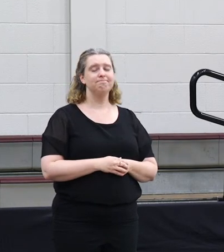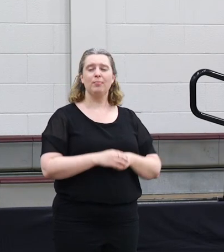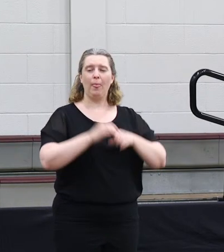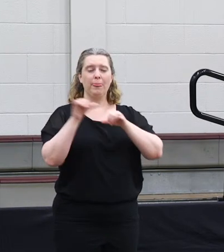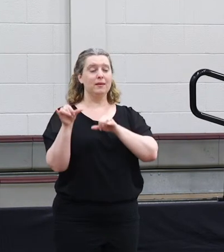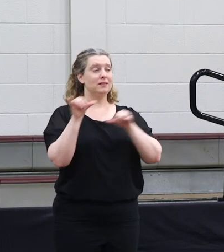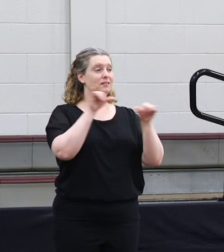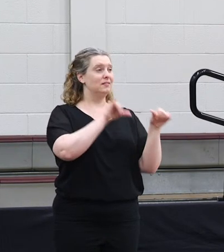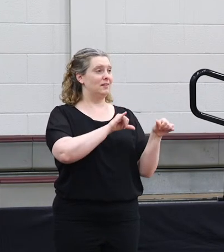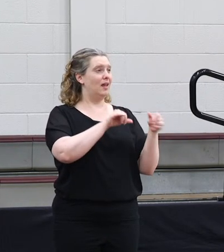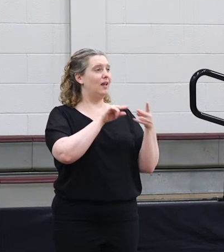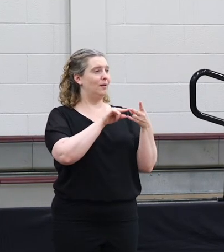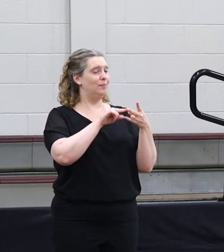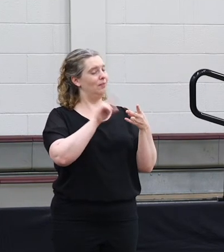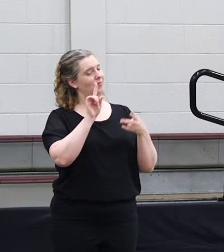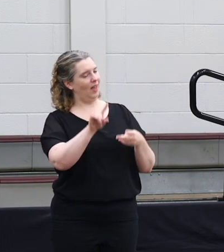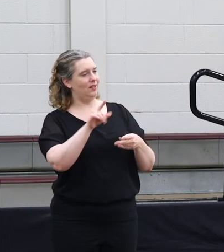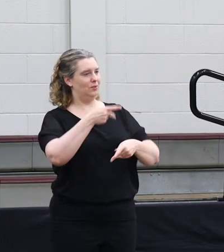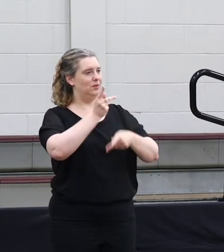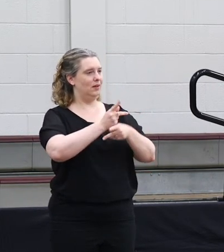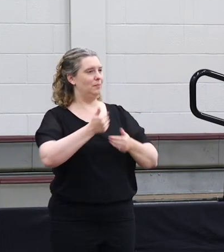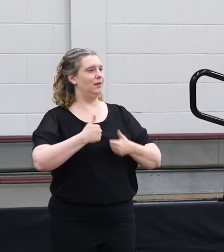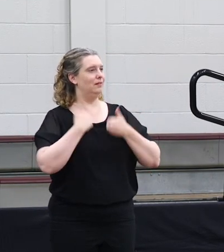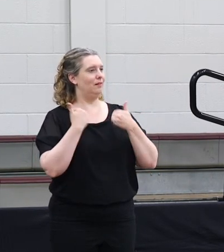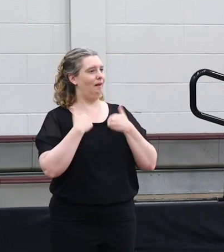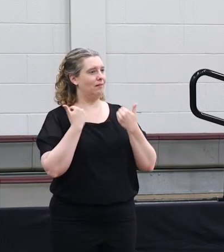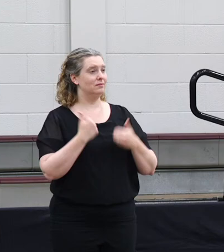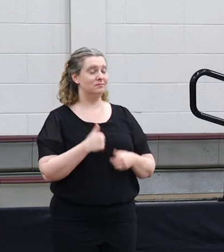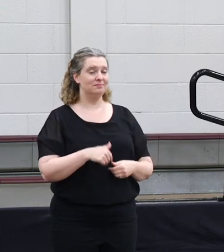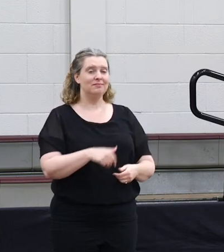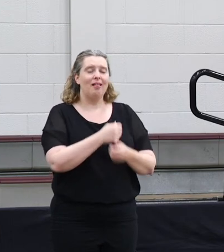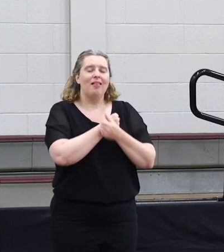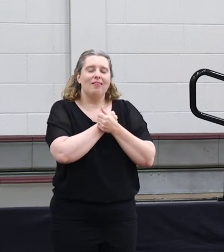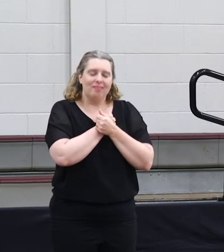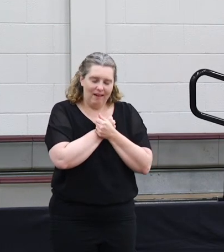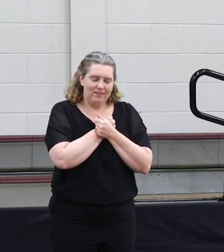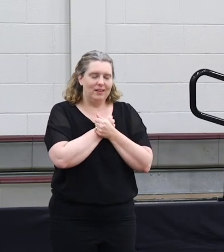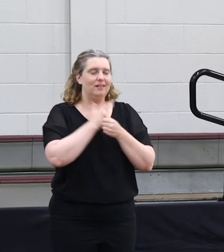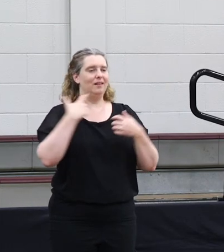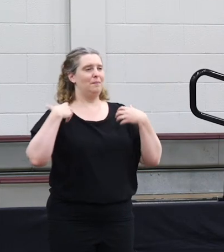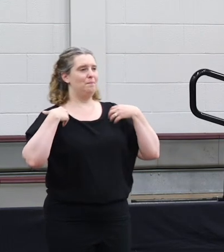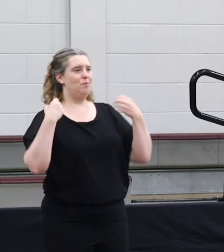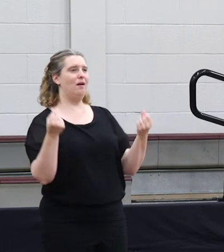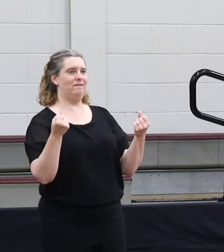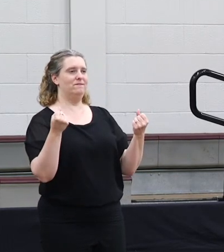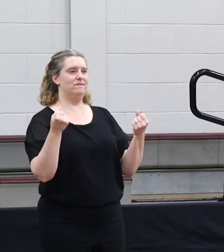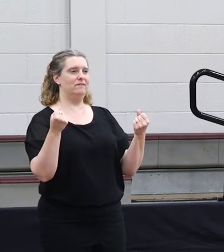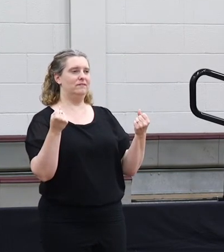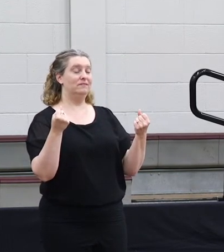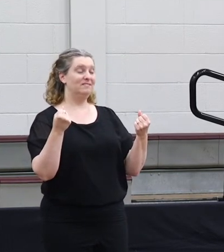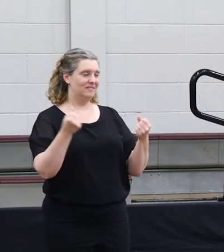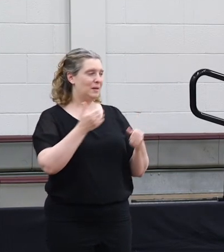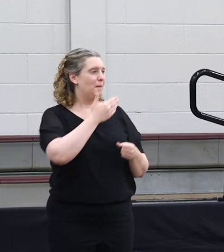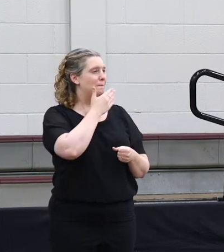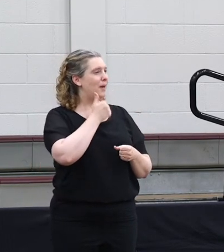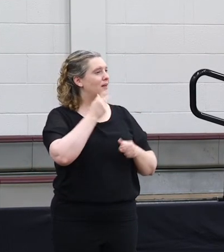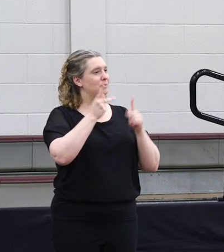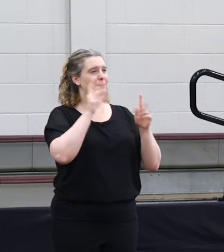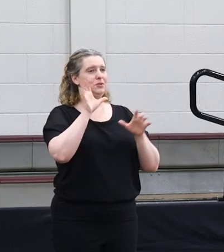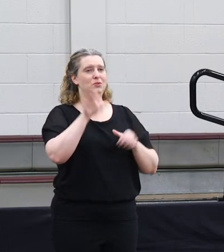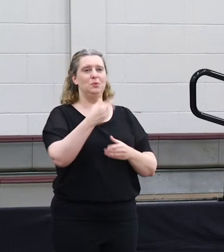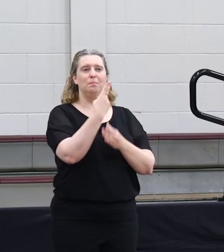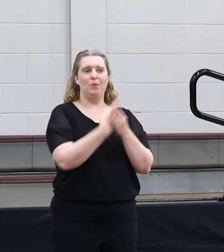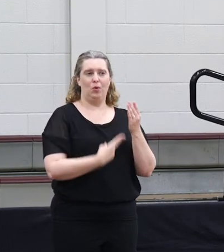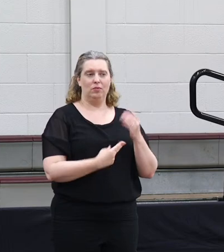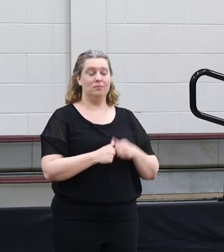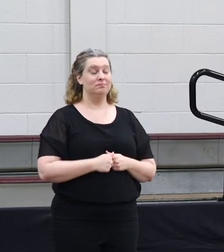same two things that will keep us young: loving wholeheartedly and being brave. The best people I know do both. So